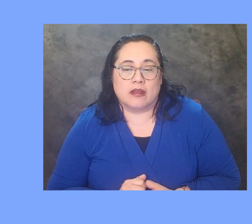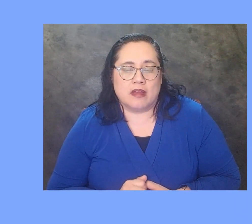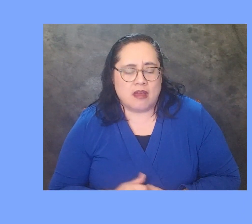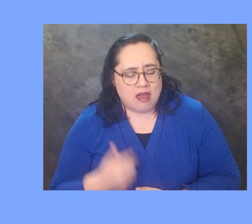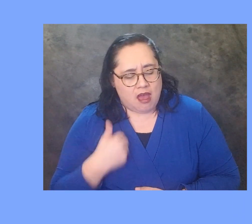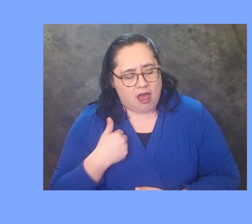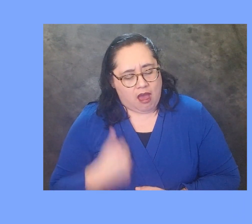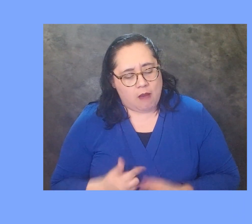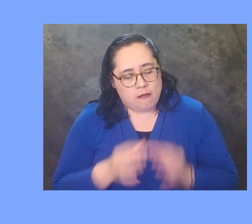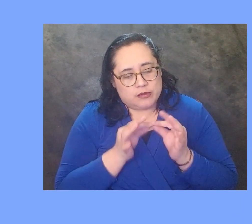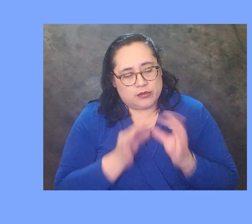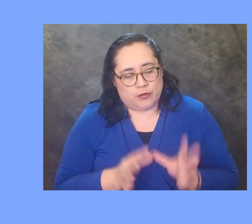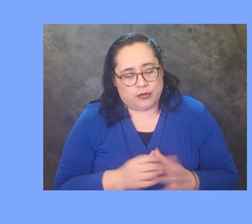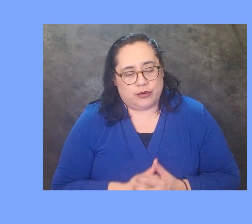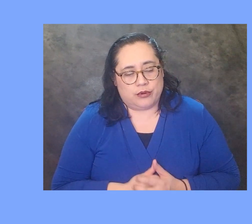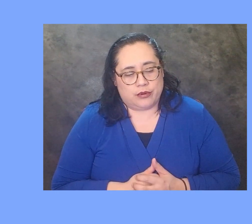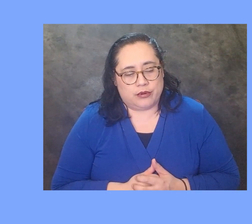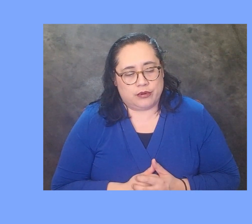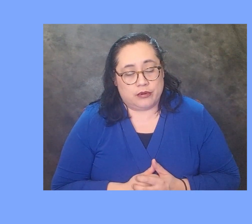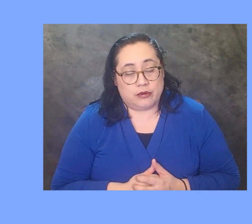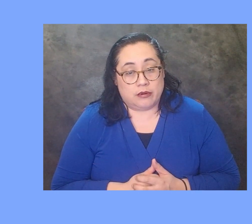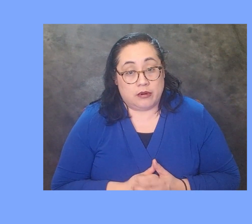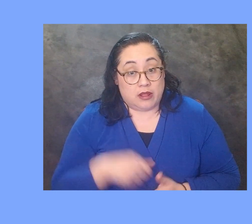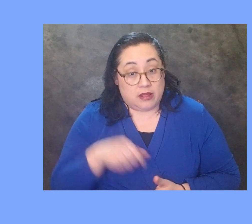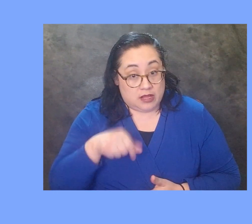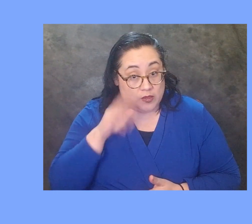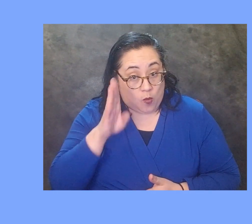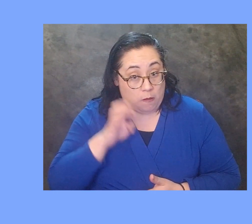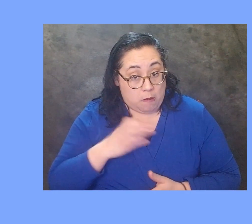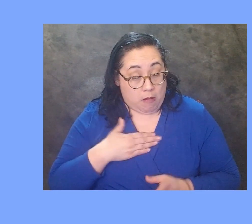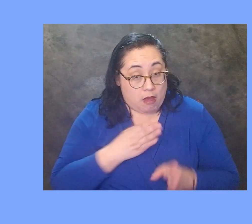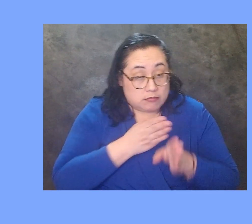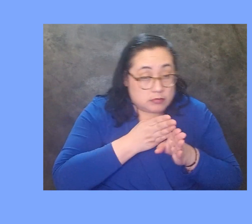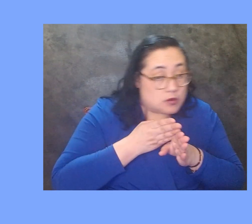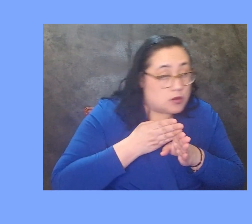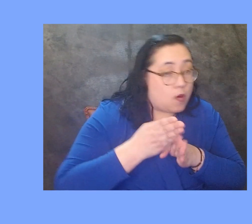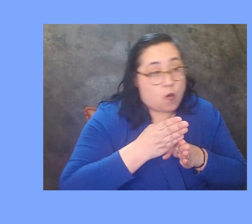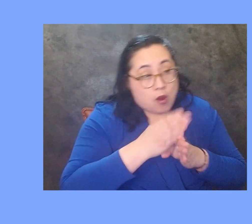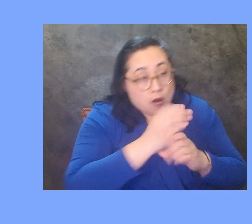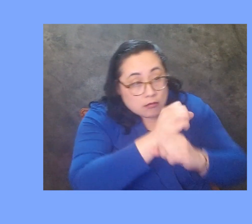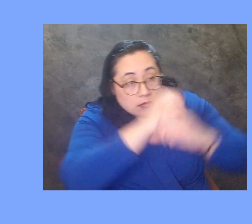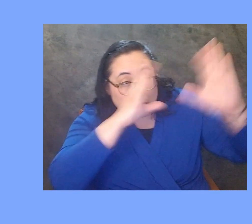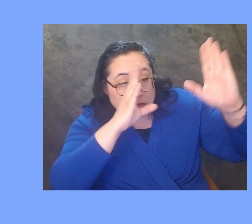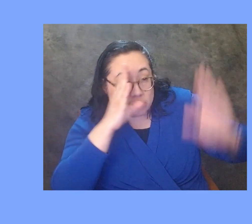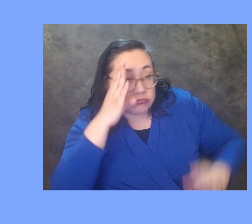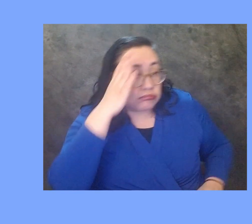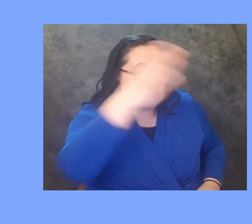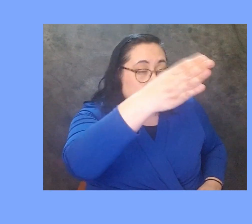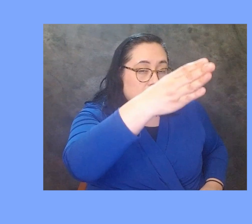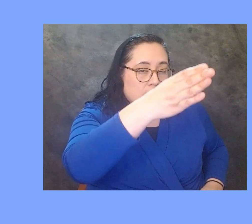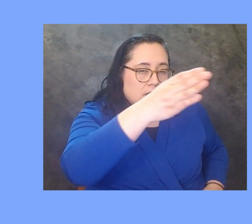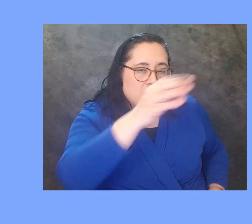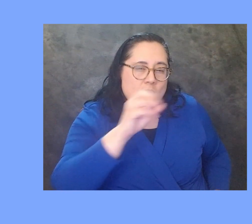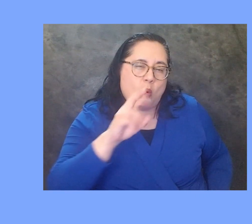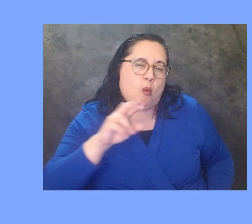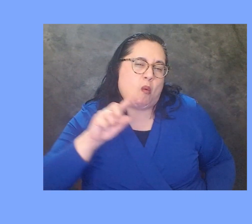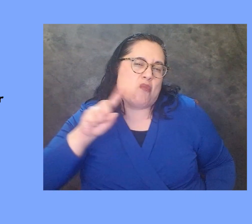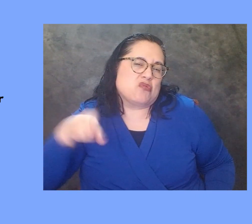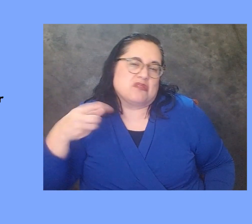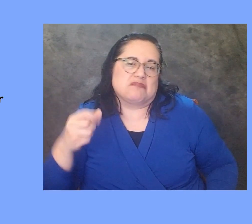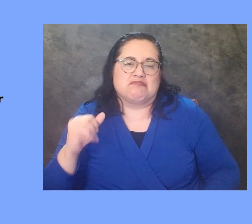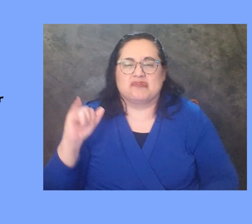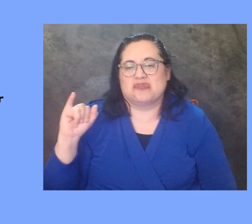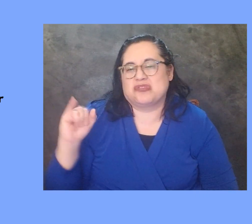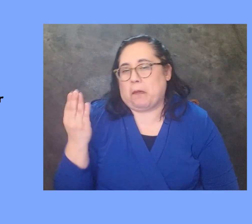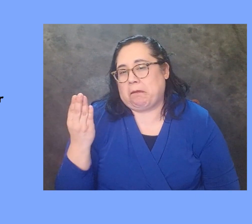yourself, I'm an interpreter now. Will this be my career, and do I envision a future